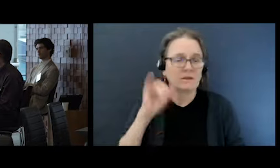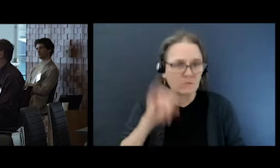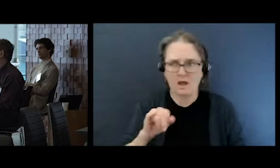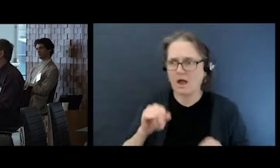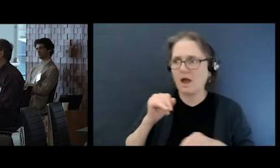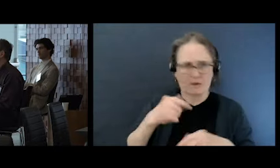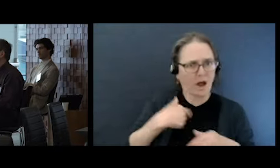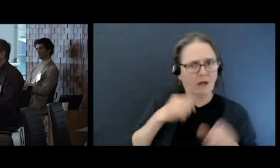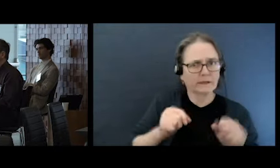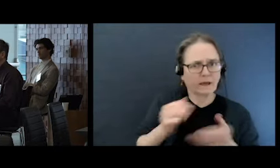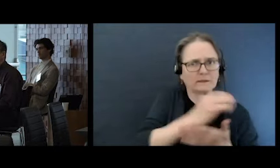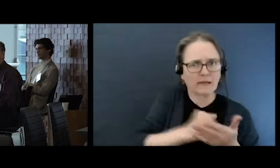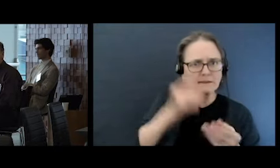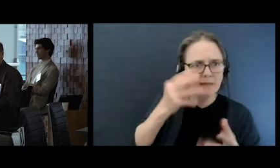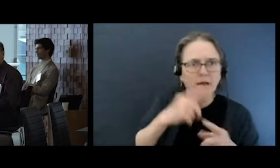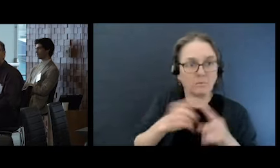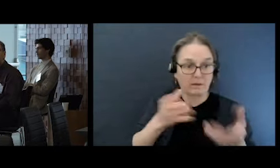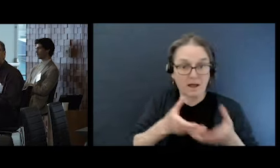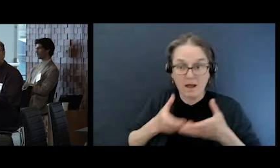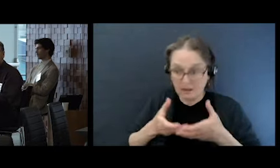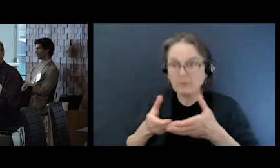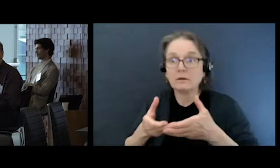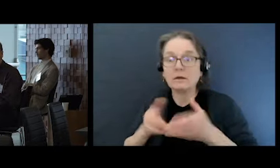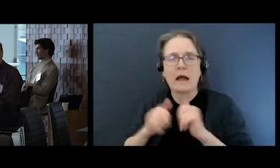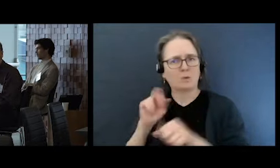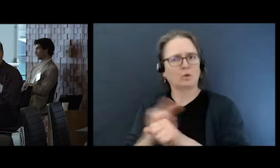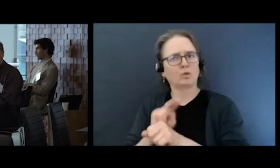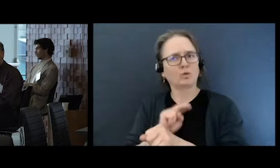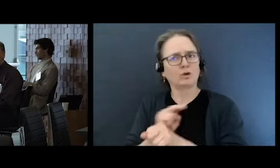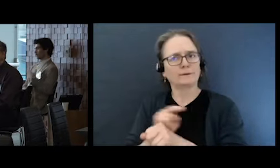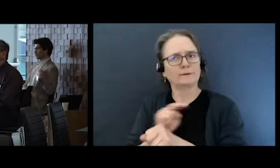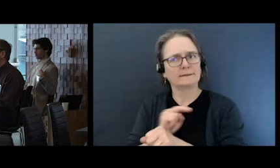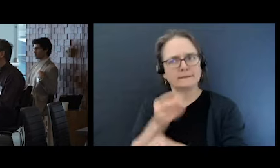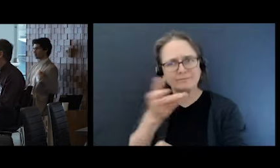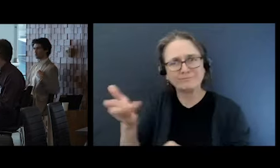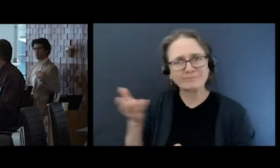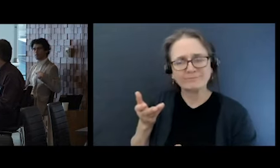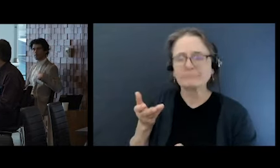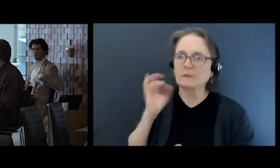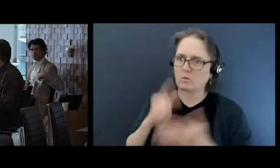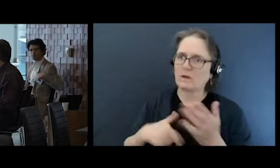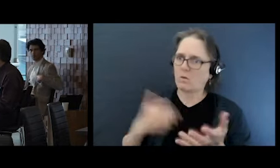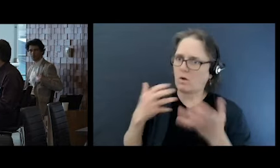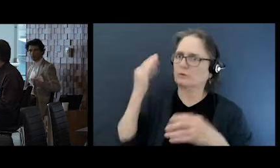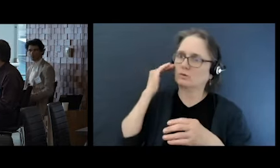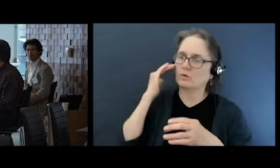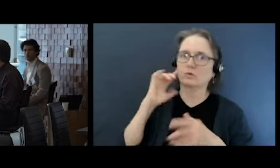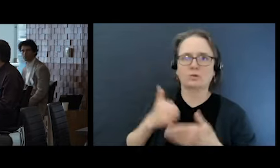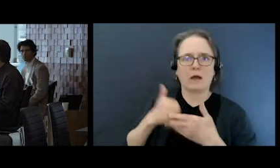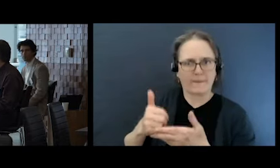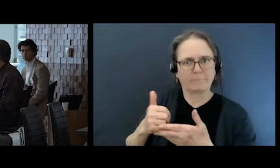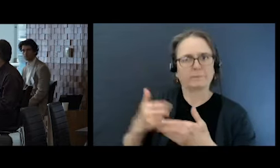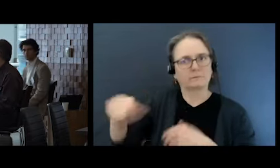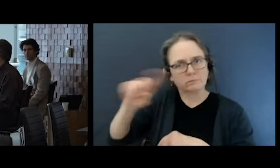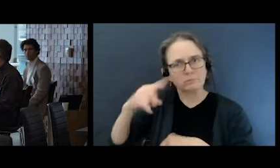there, and therefore that guides what you can collect and how you can collect it and how you use it. So I'm here to listen and